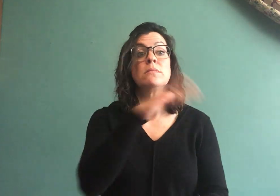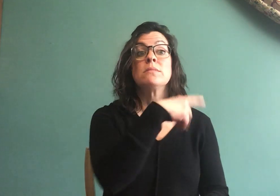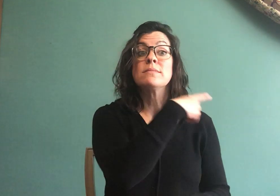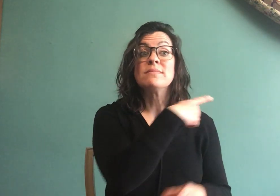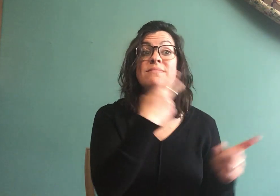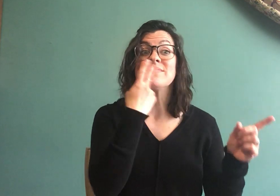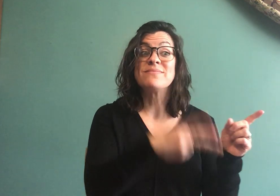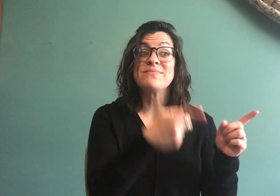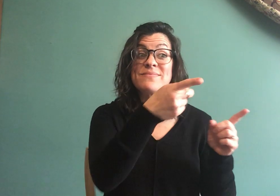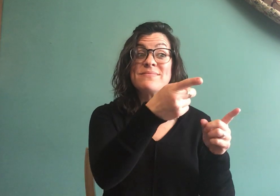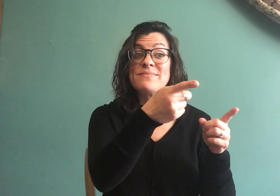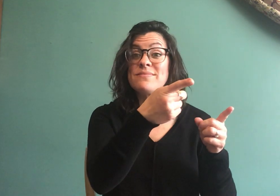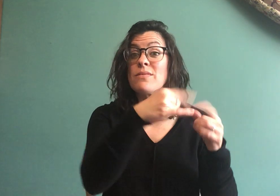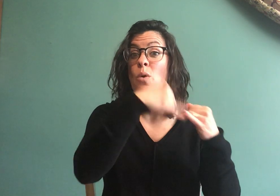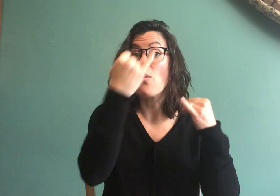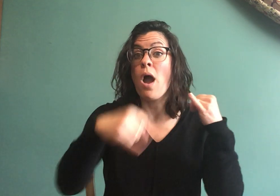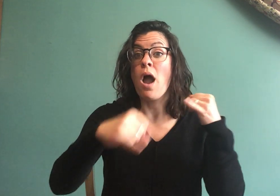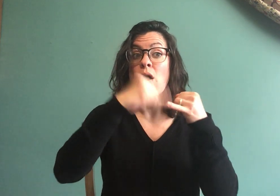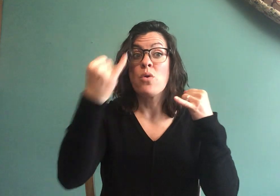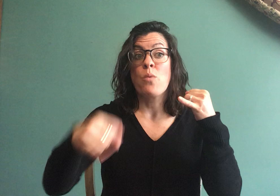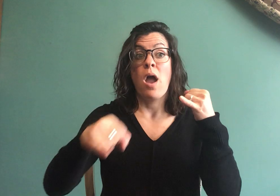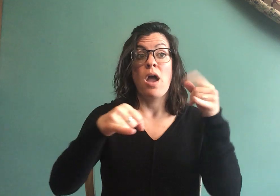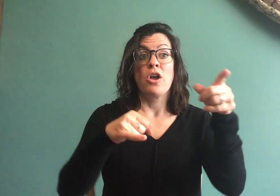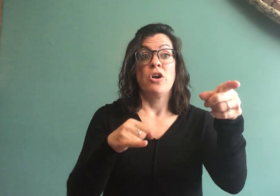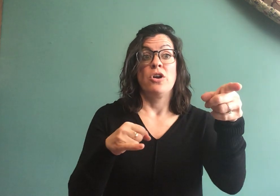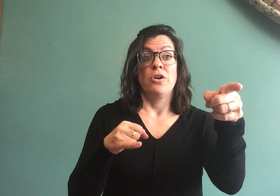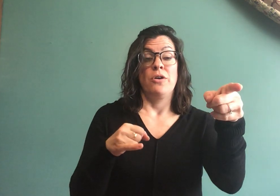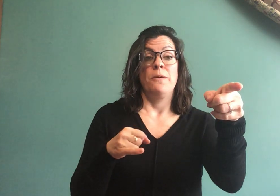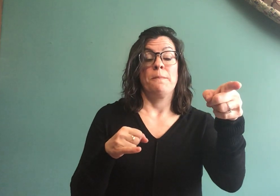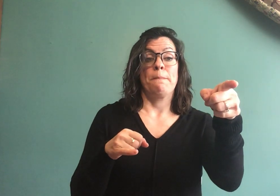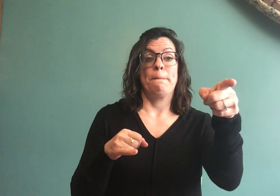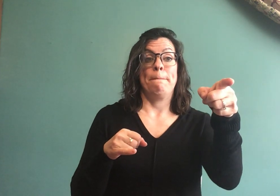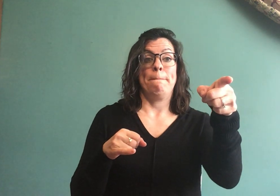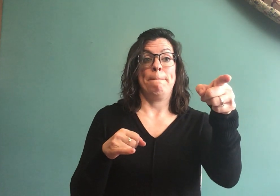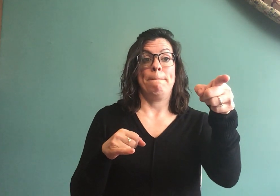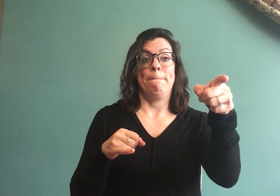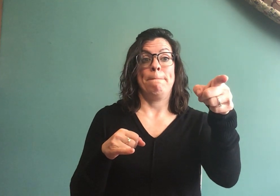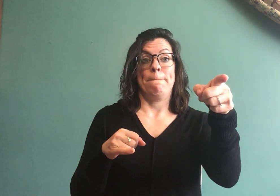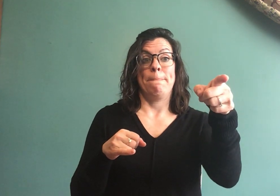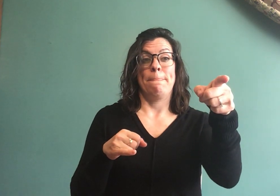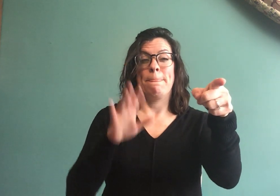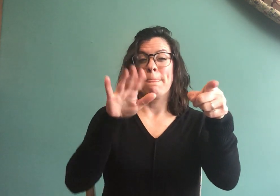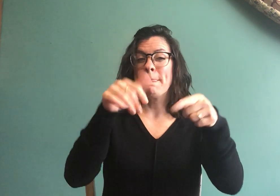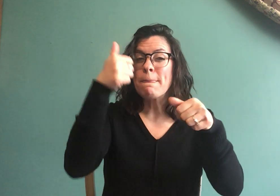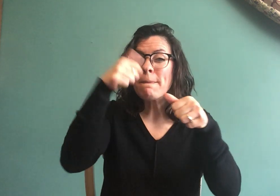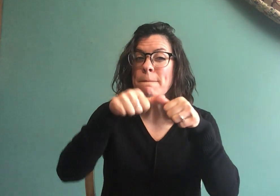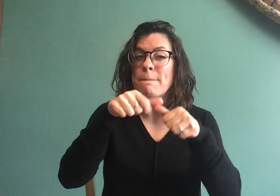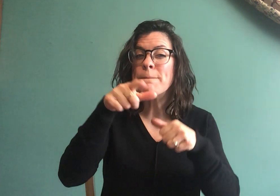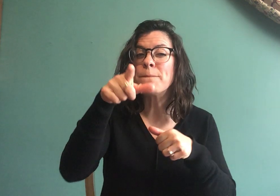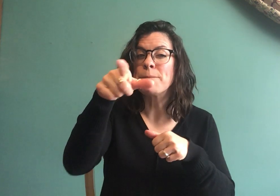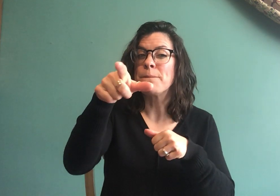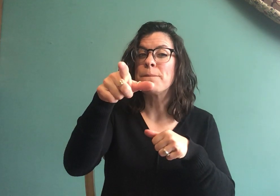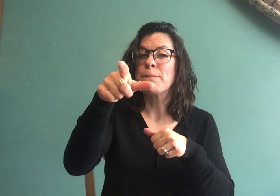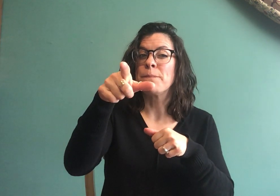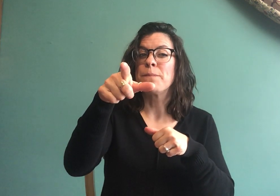let's remember our electrical theory. Okay, white is what? White is neutral,